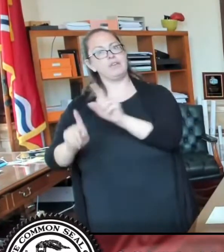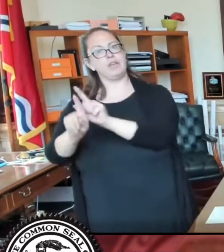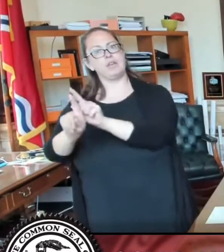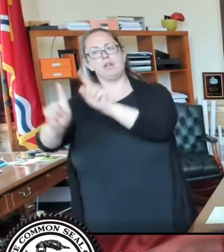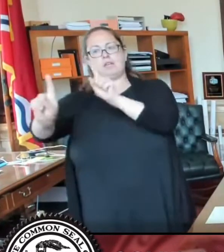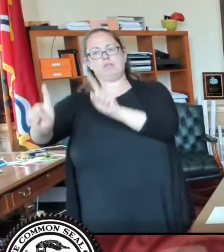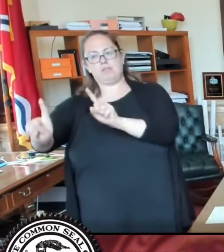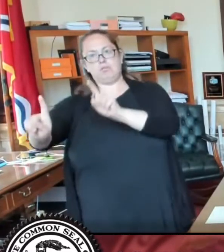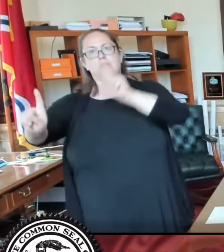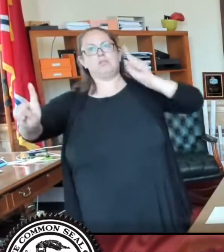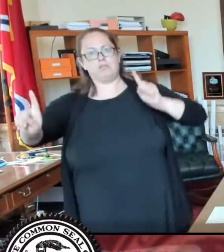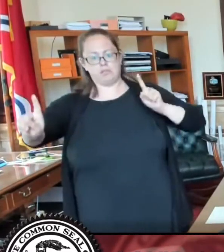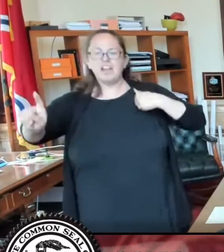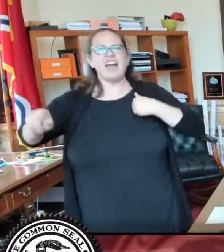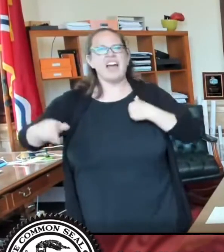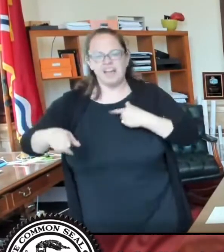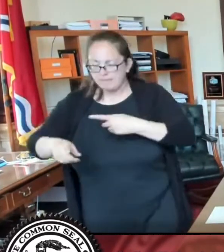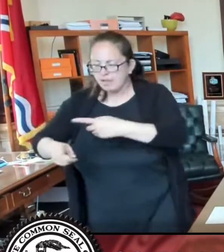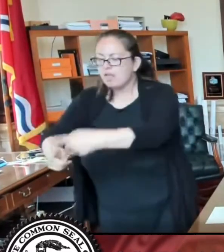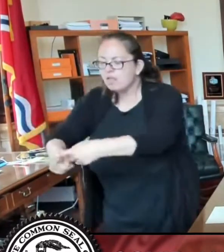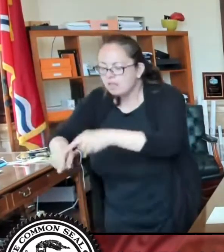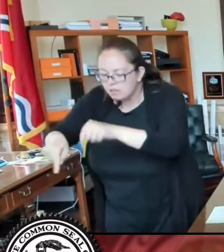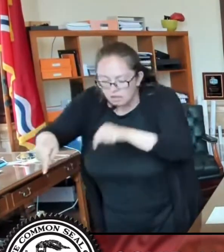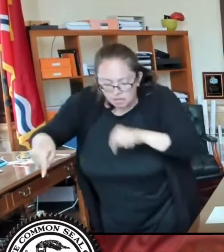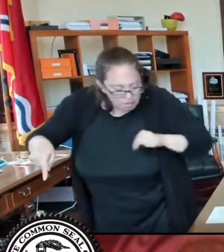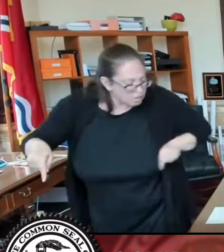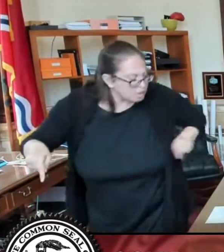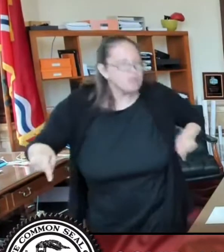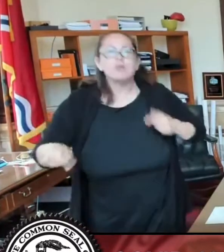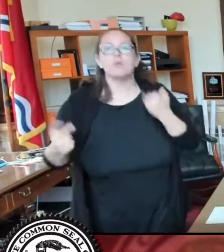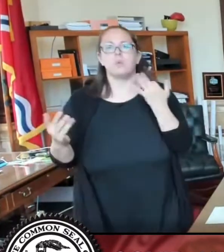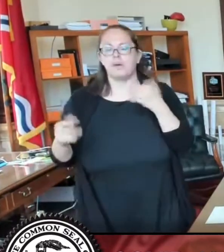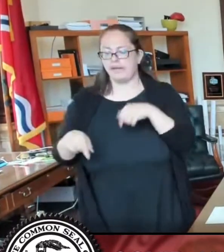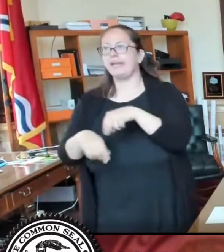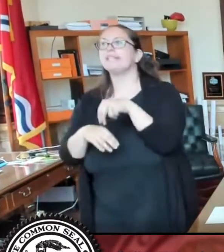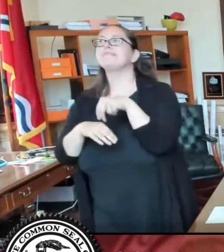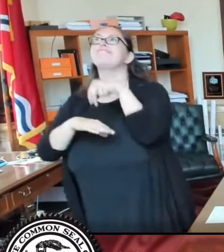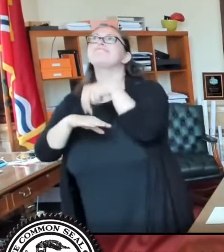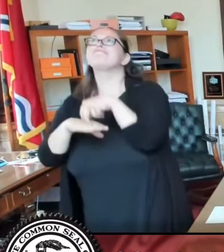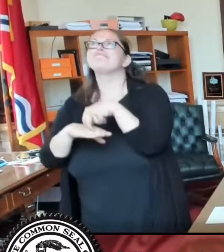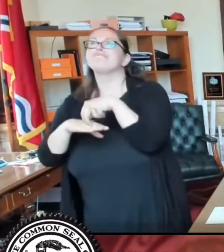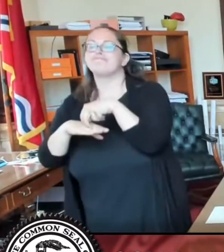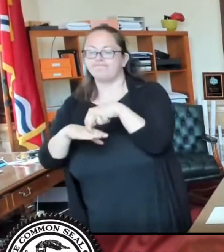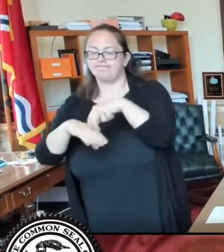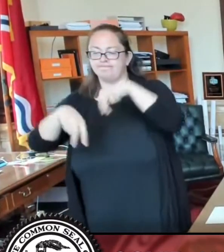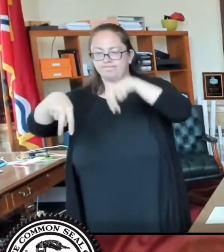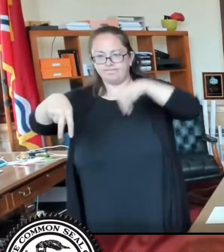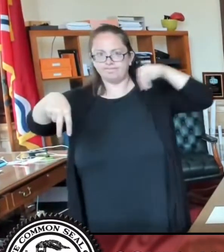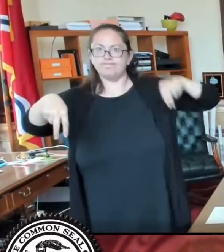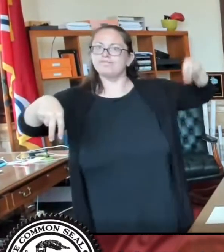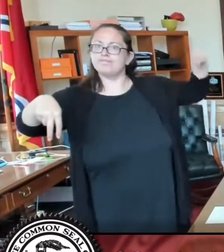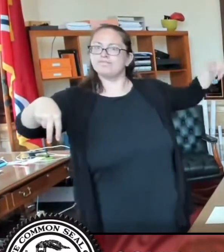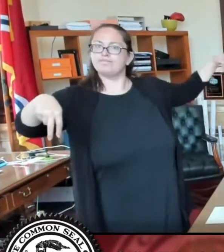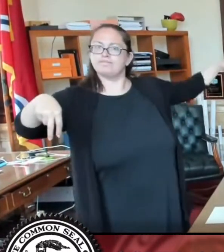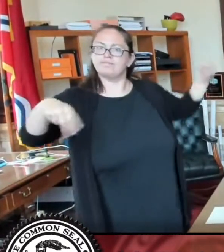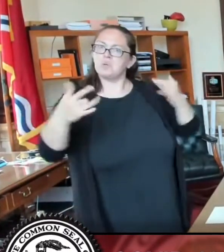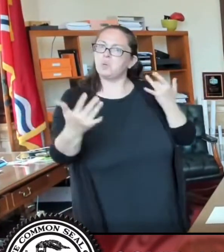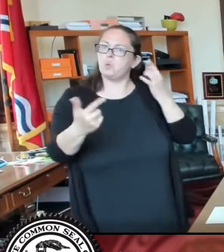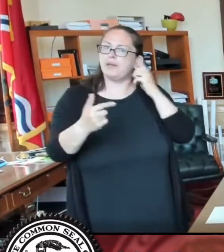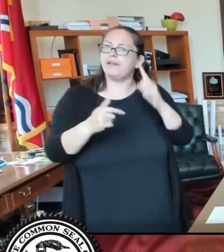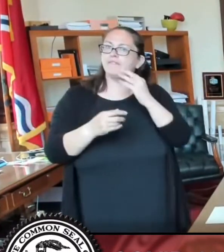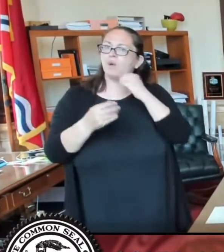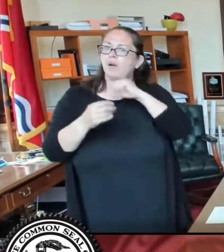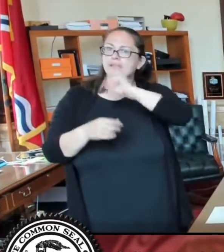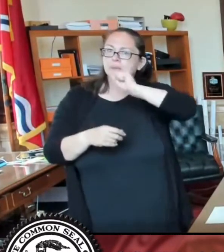little marks down on the pavement where you have to wait to get your ice cream, or your frozen custard, I should say, most people had